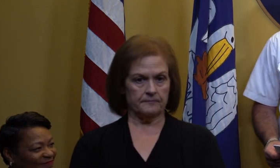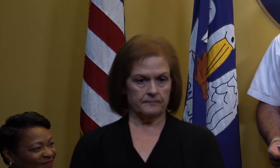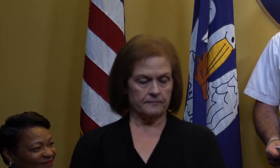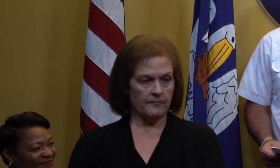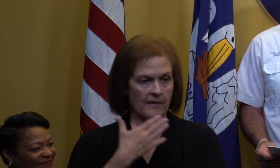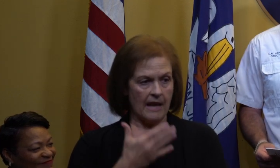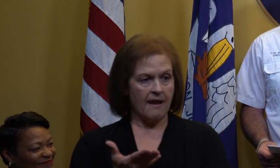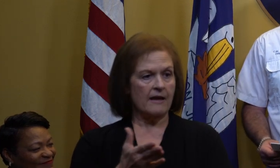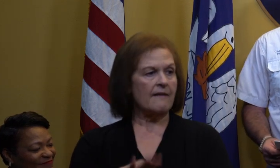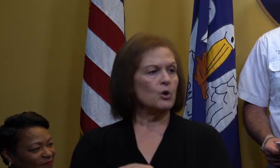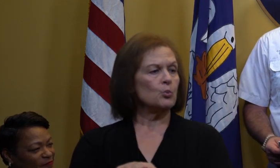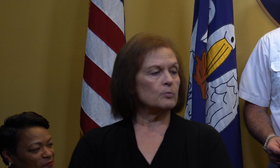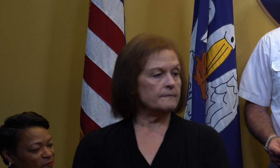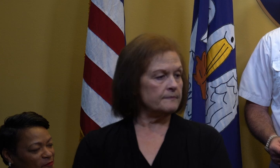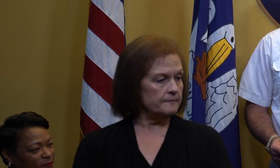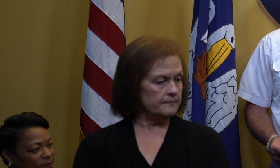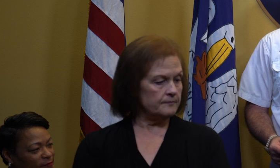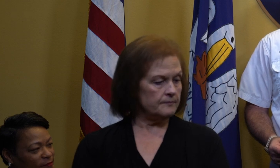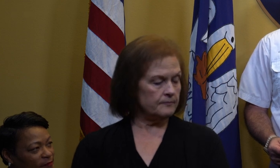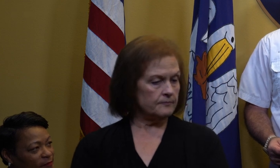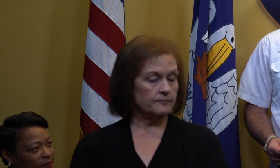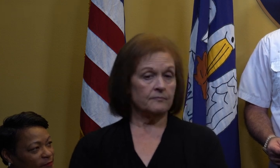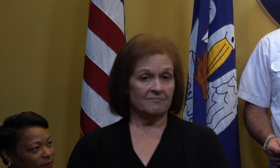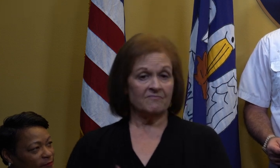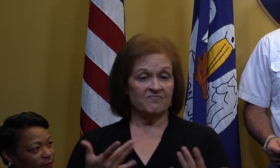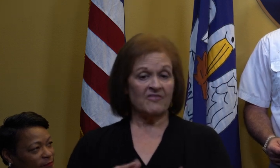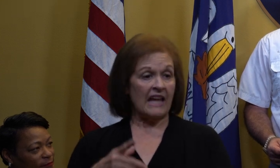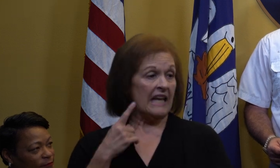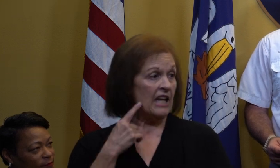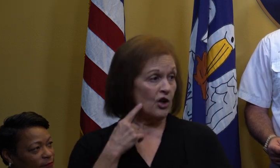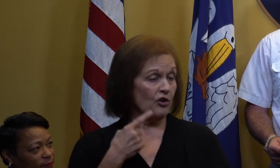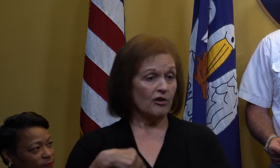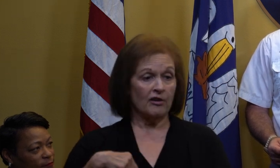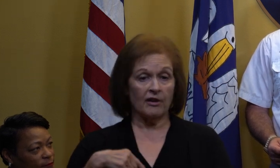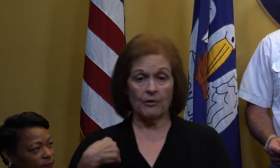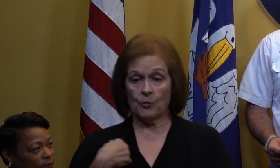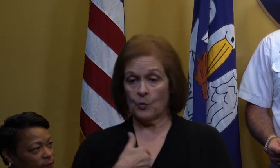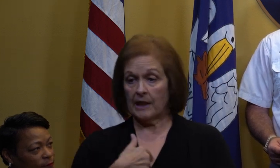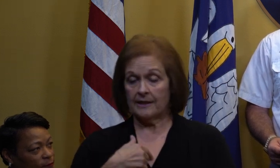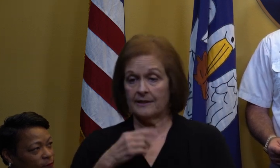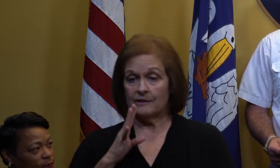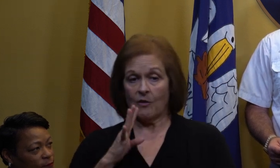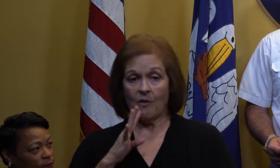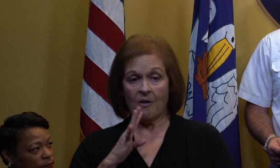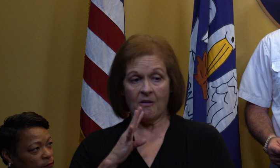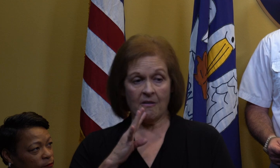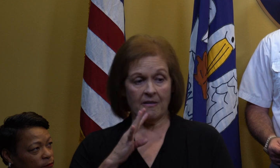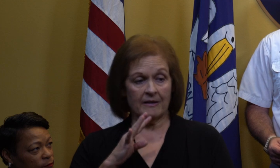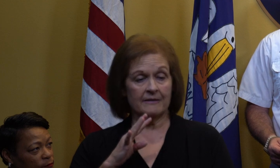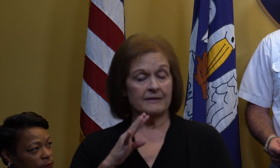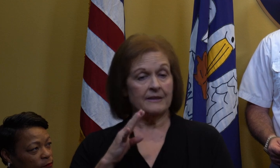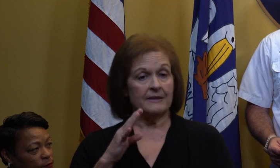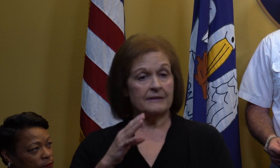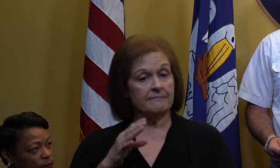Thank you, Colin. Good afternoon, everyone. As you've already heard, and you will hear throughout this entire press conference, I want to stress